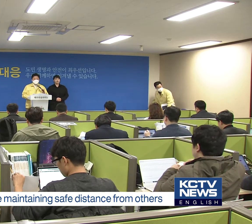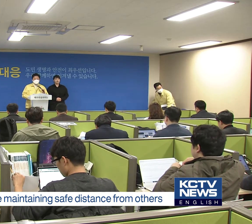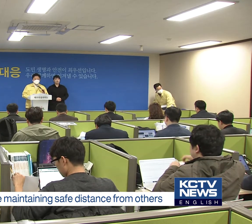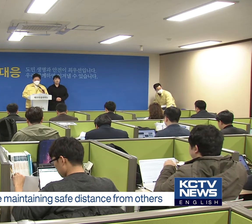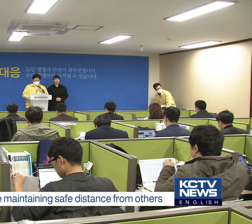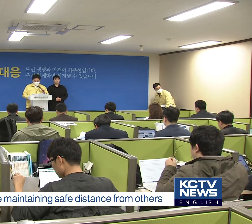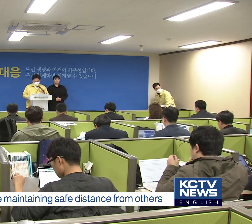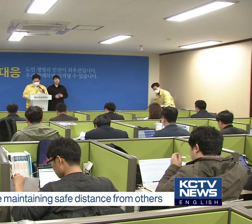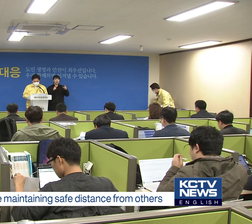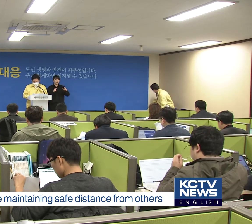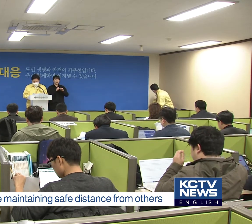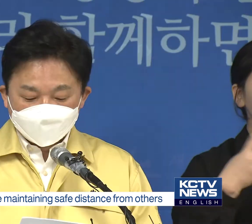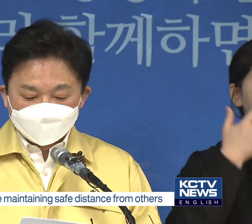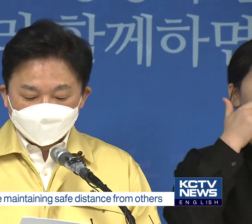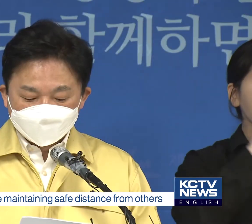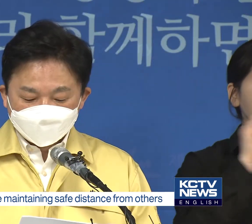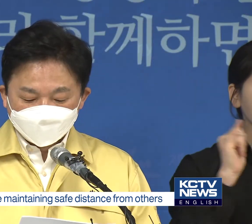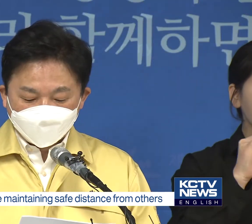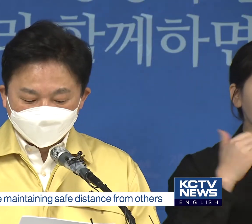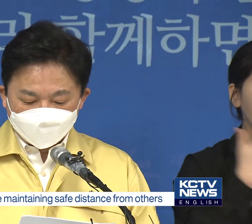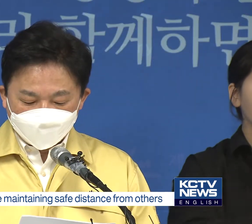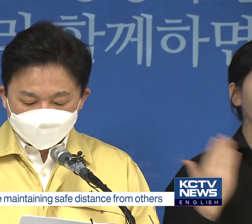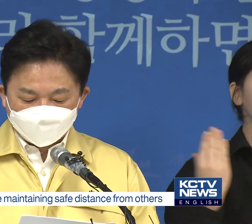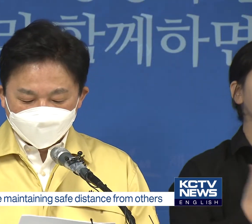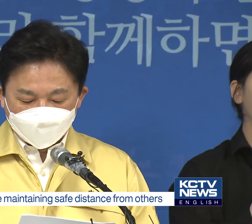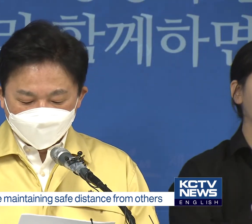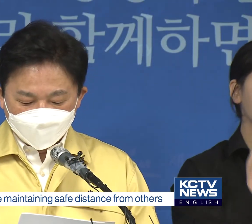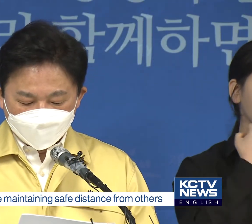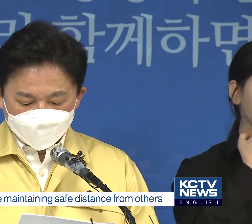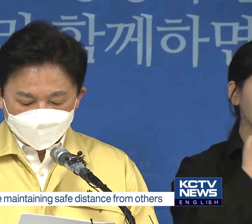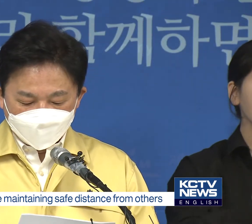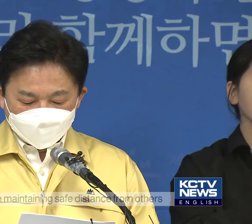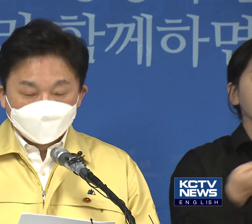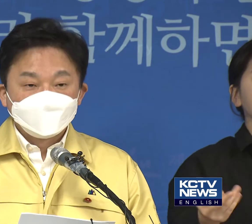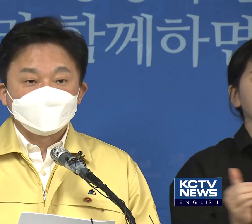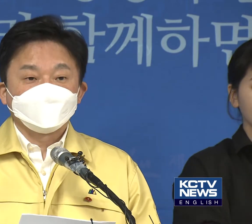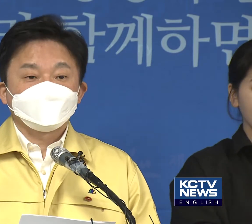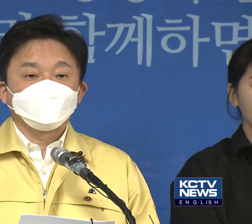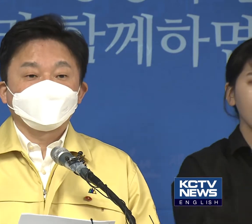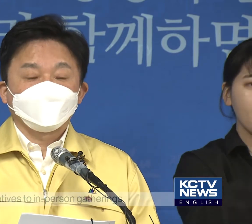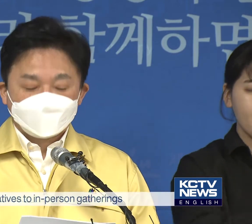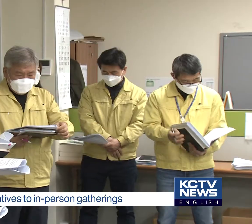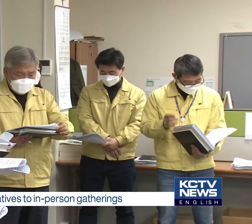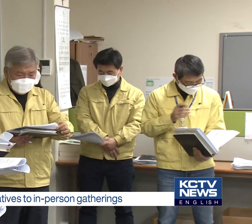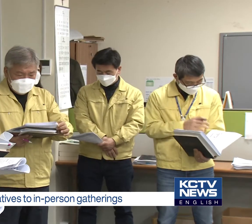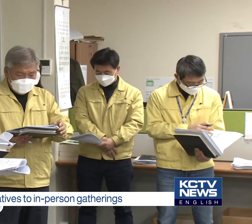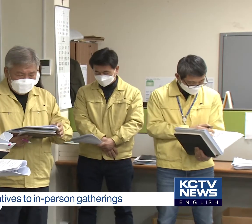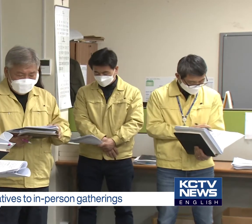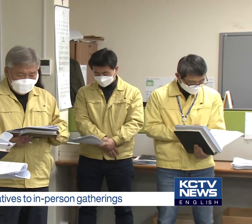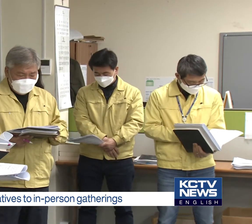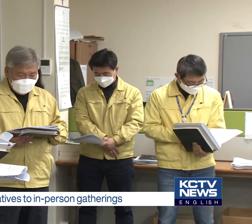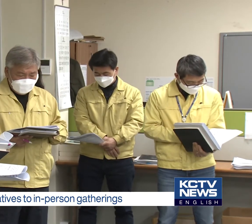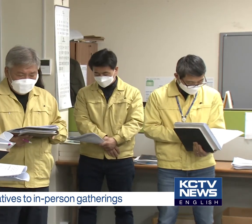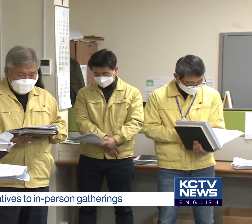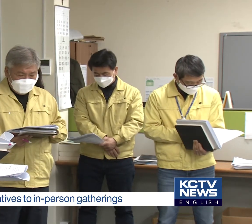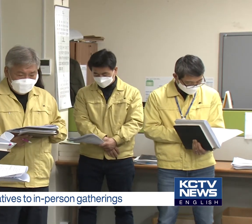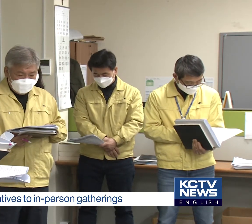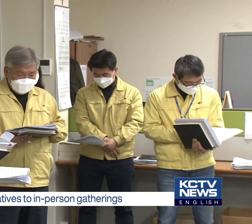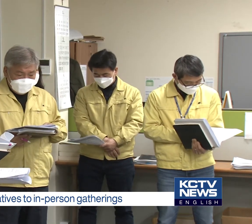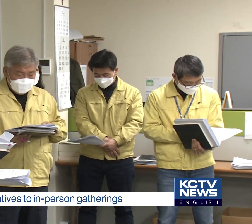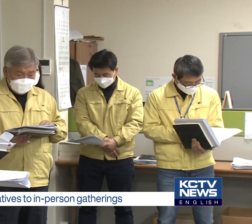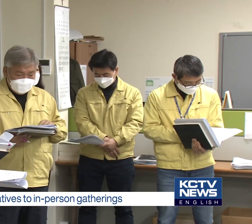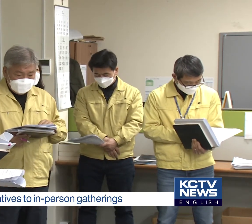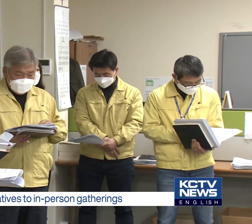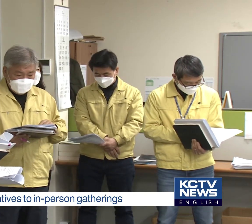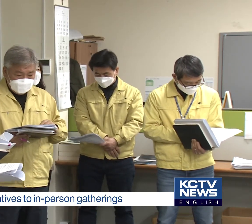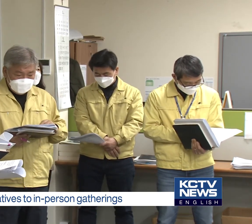appeal for citizens to keep a safe distance from others when venturing out in public. They are stressing the importance of delaying any scheduled